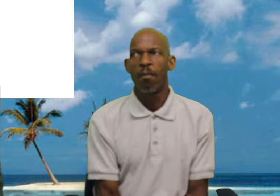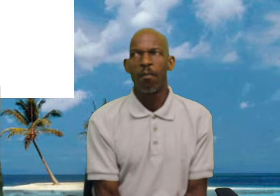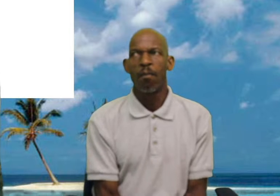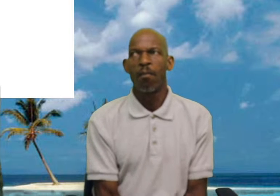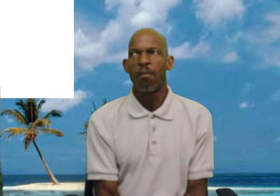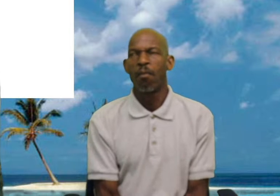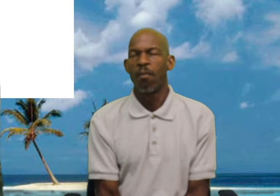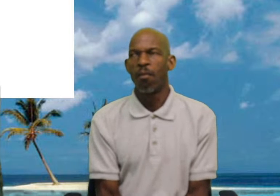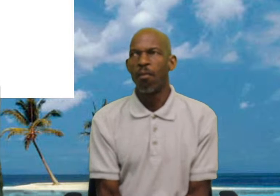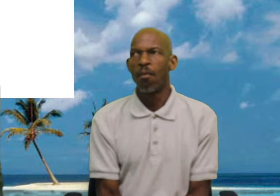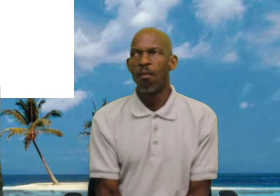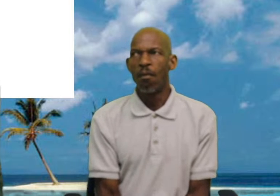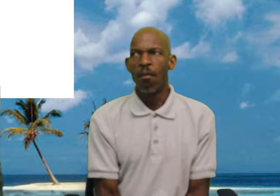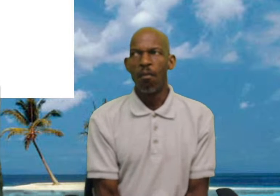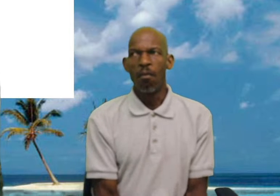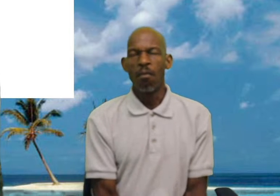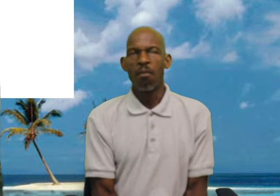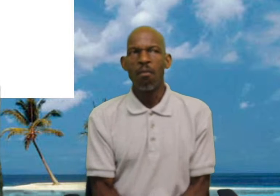pronouns.